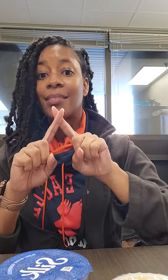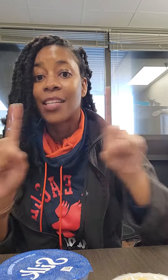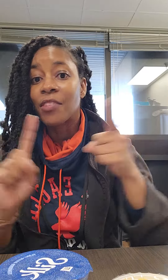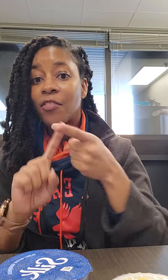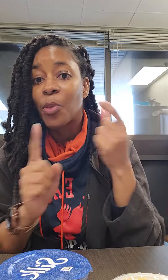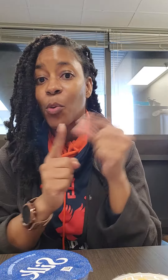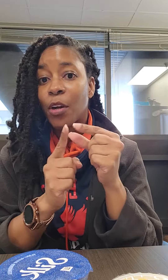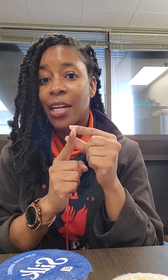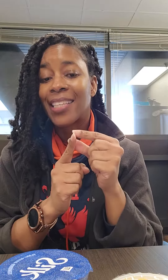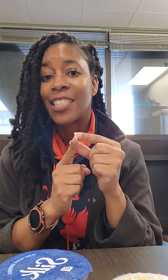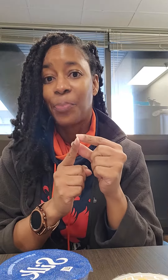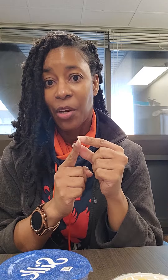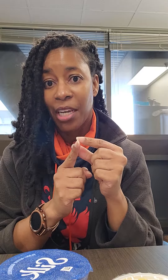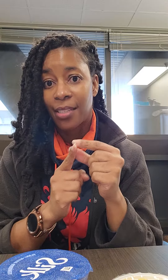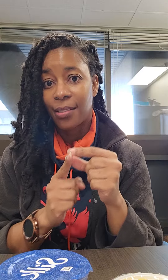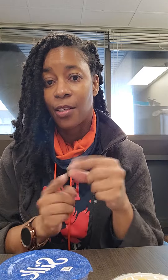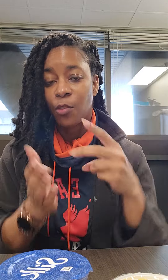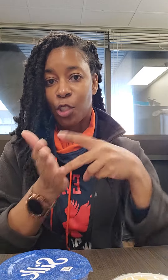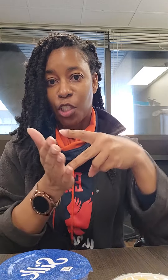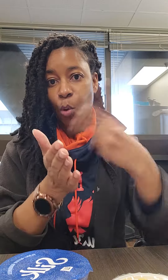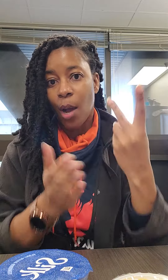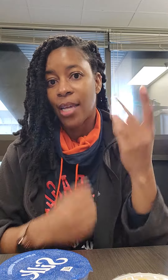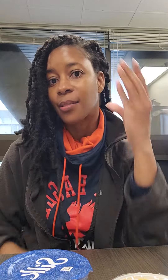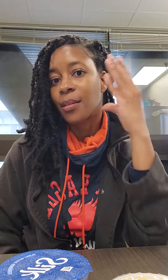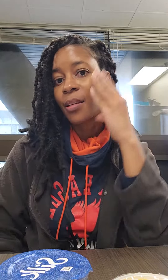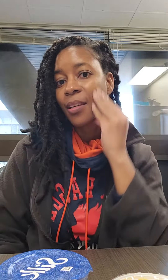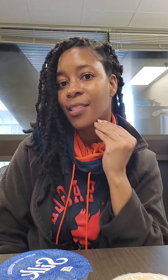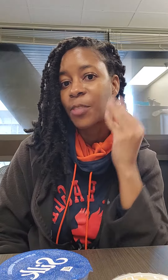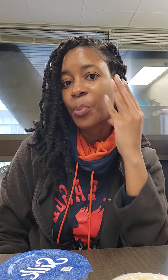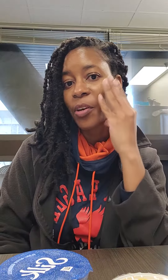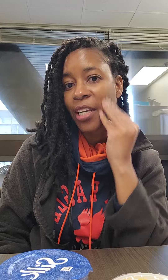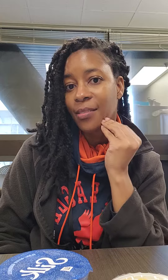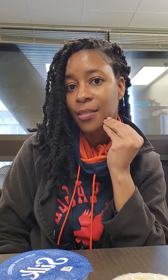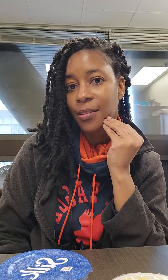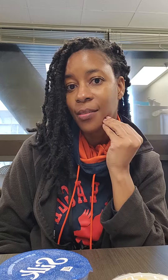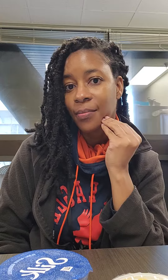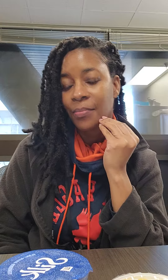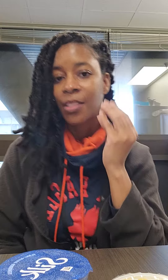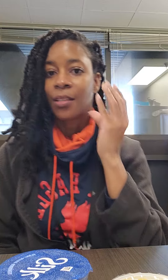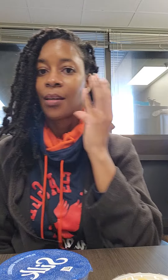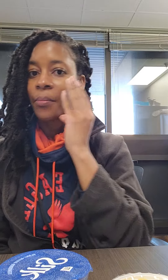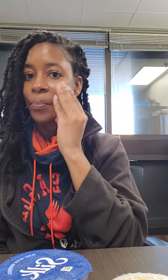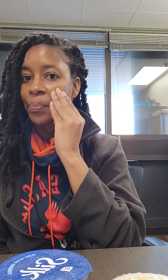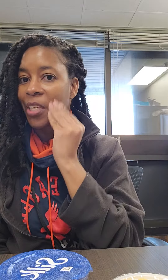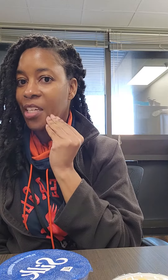different from the word experience, which is twice. Experience. Peach.